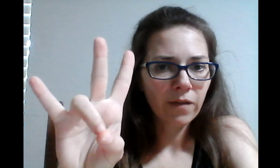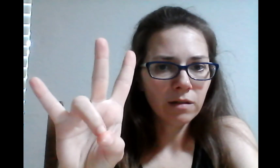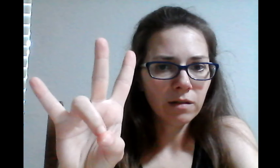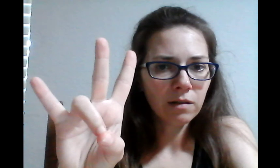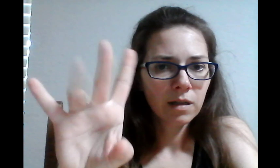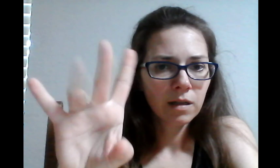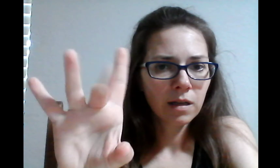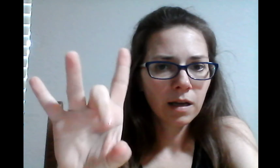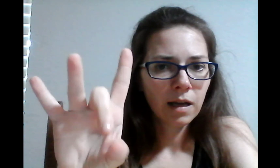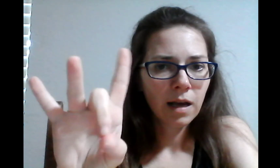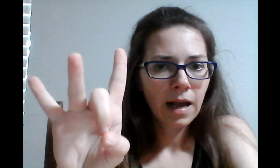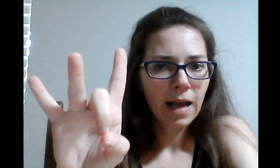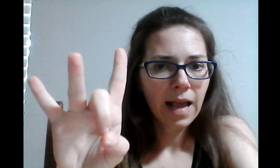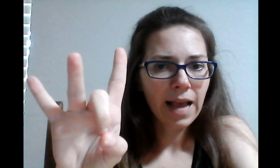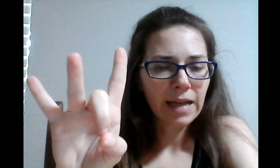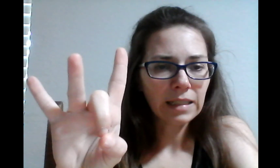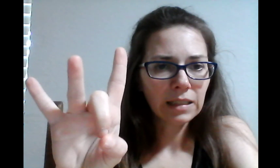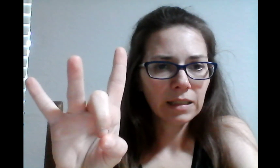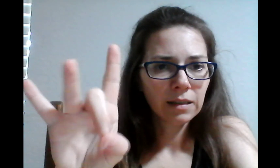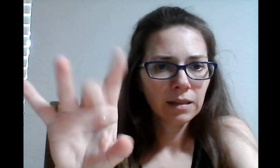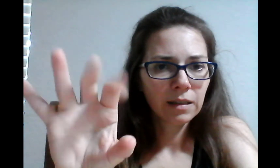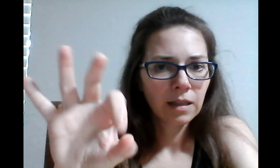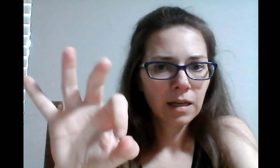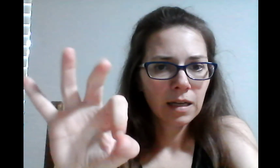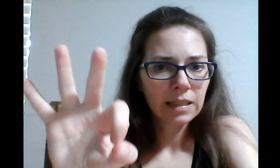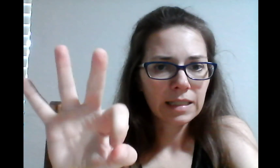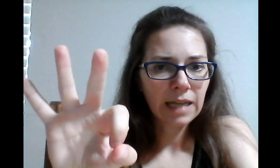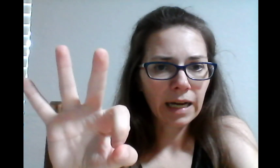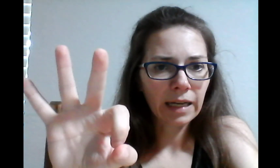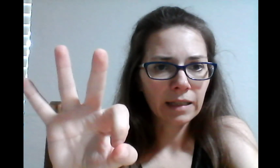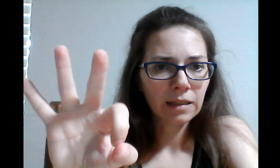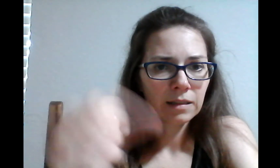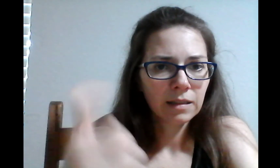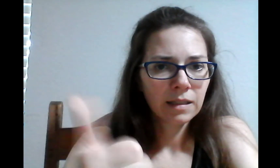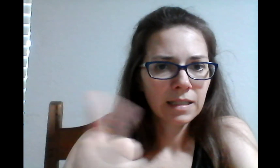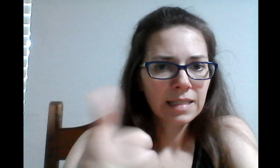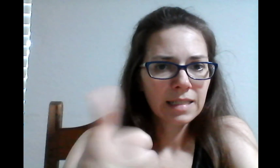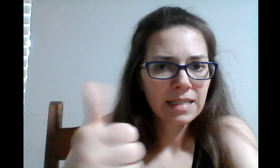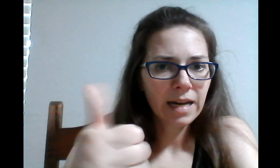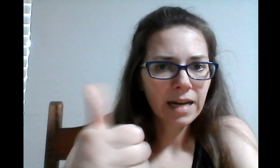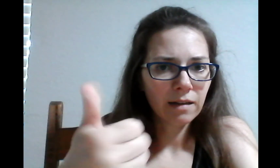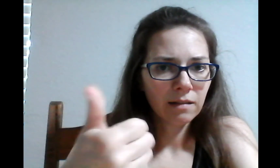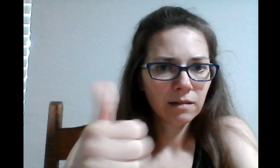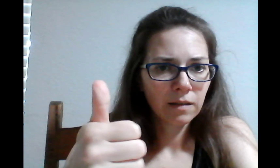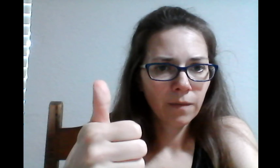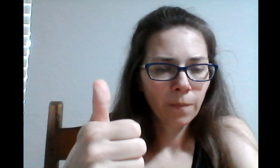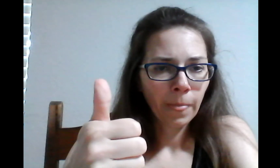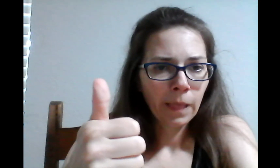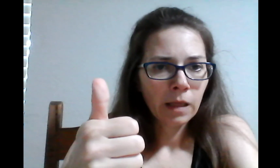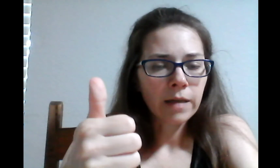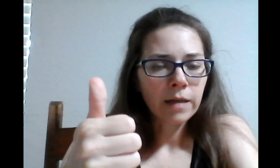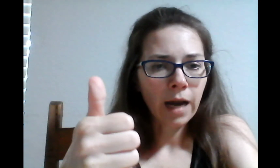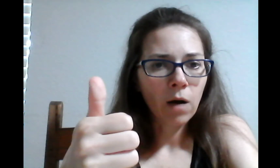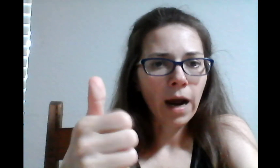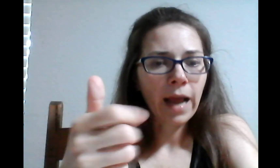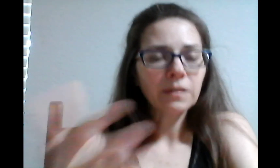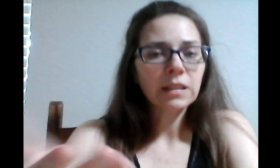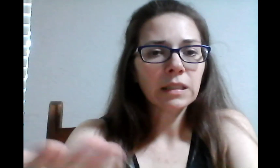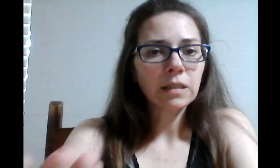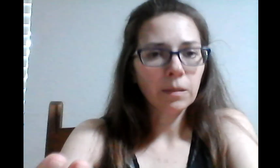7, 8, 9, 10. Now, I have seen some